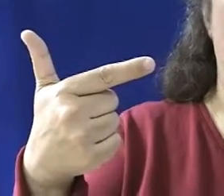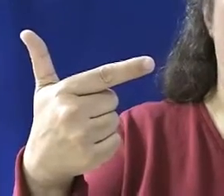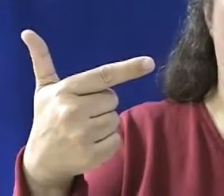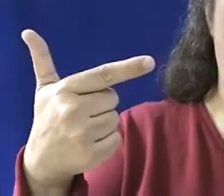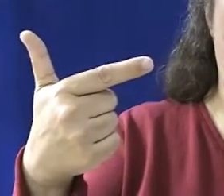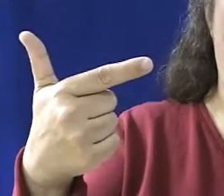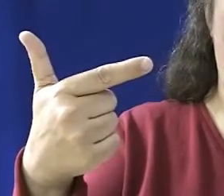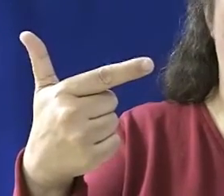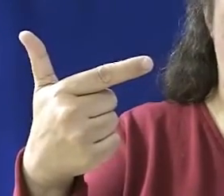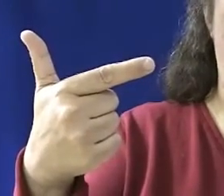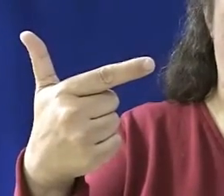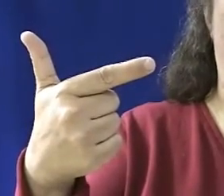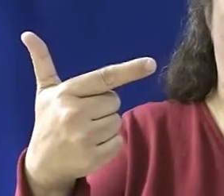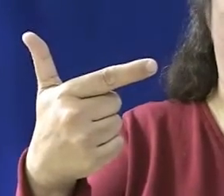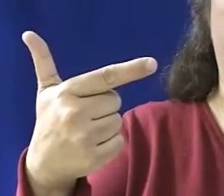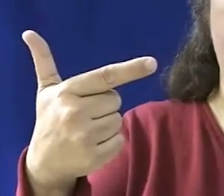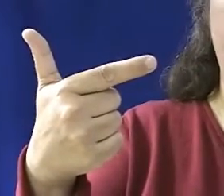from people from Georgia who moved to other states.